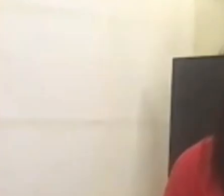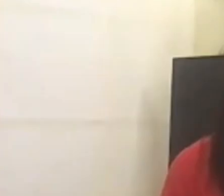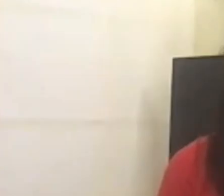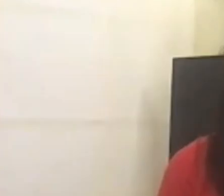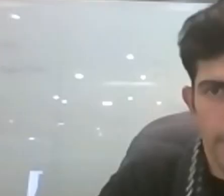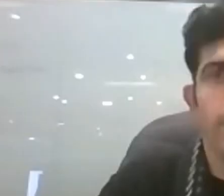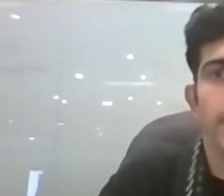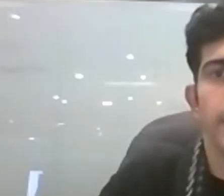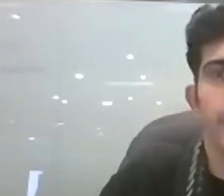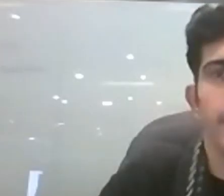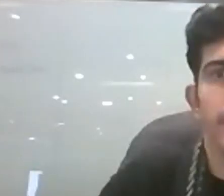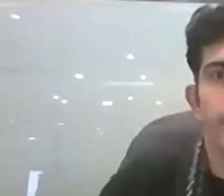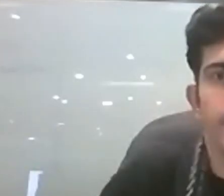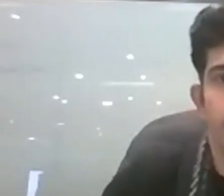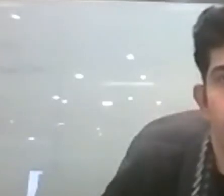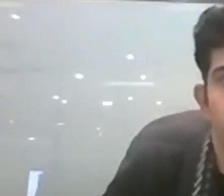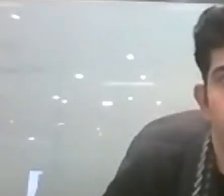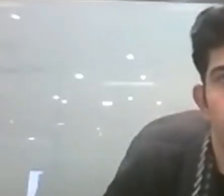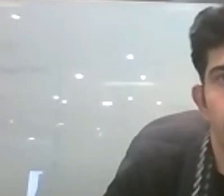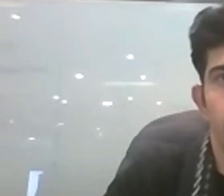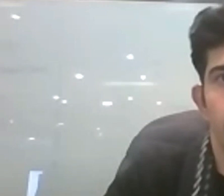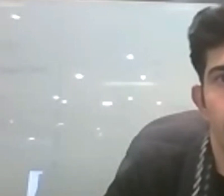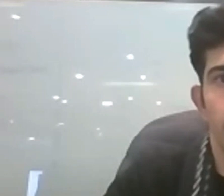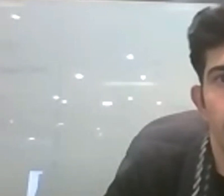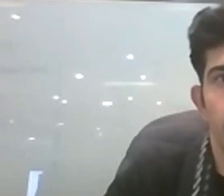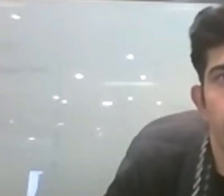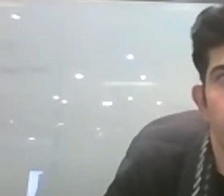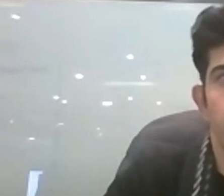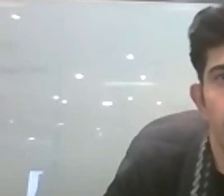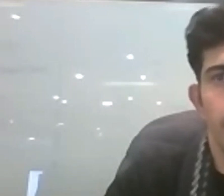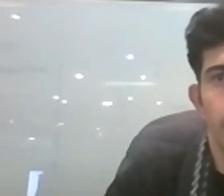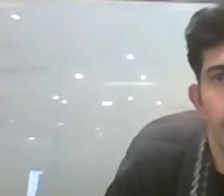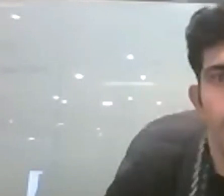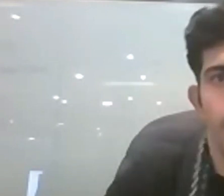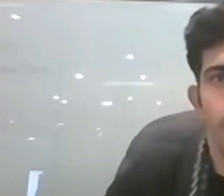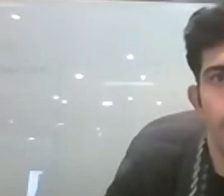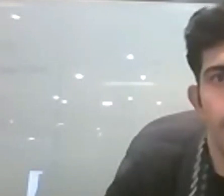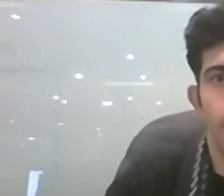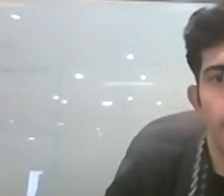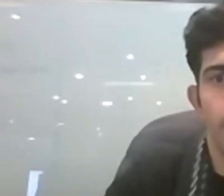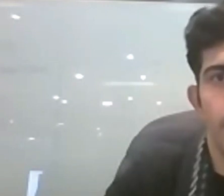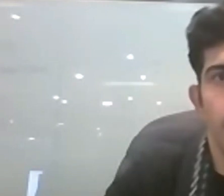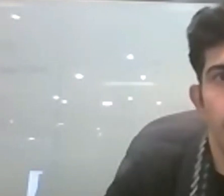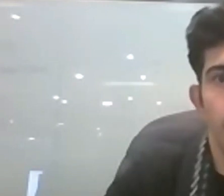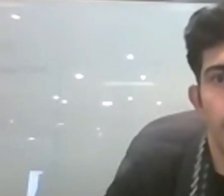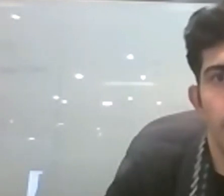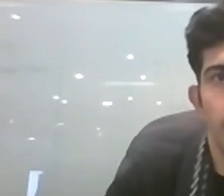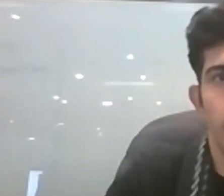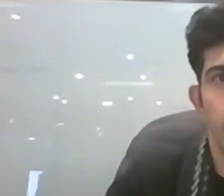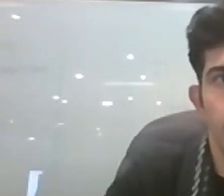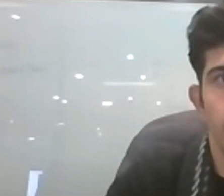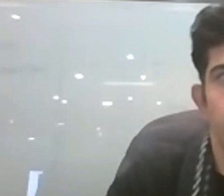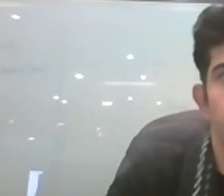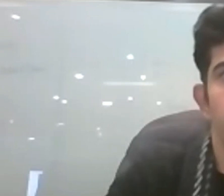Bashir. Hassan is Pakistan's first deaf social media influencer. He has been using his social